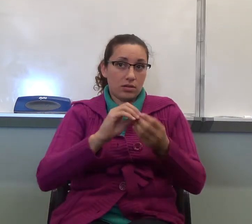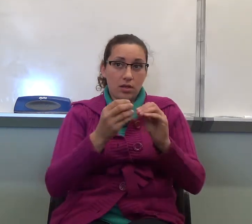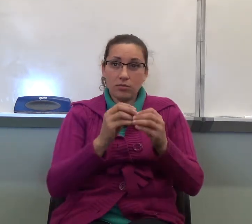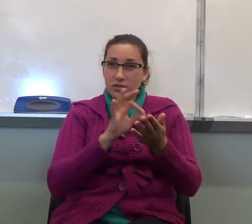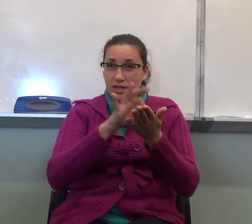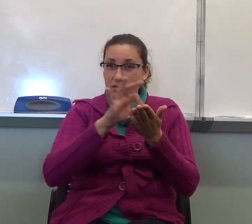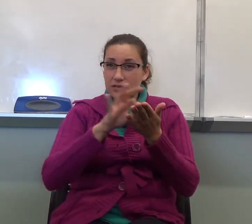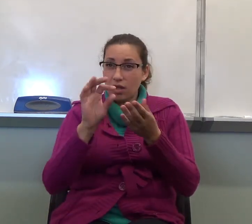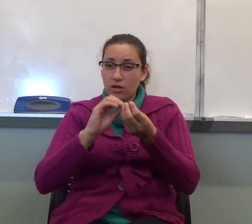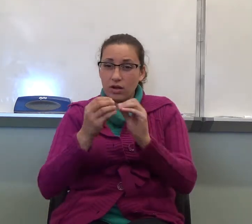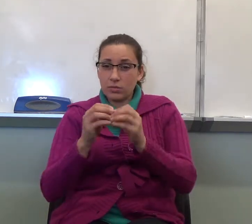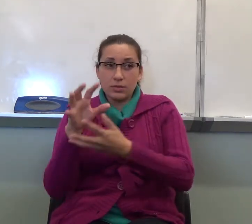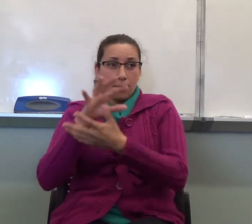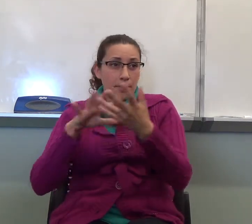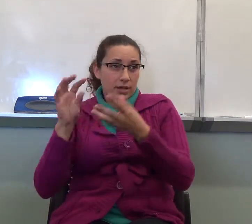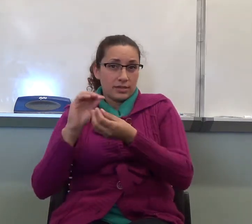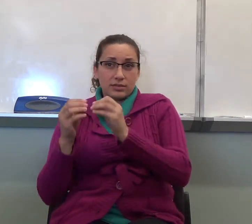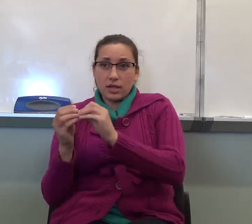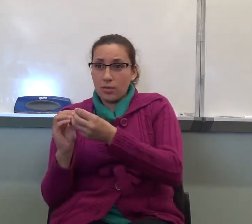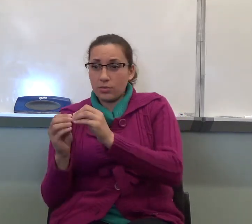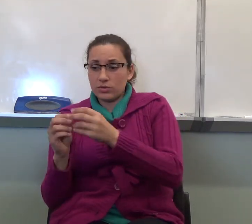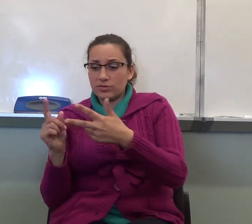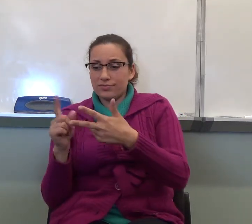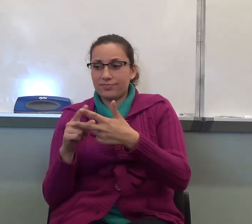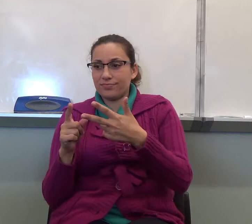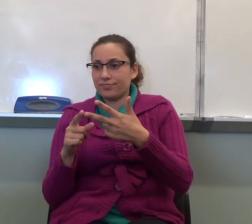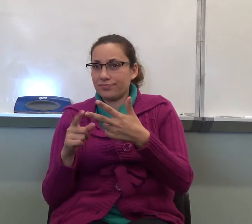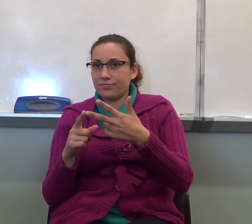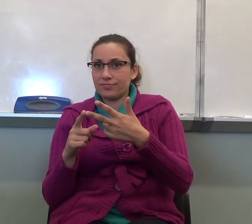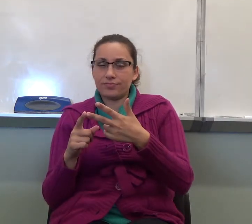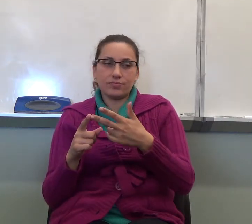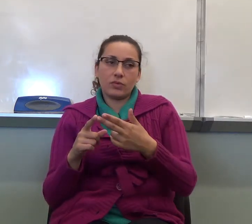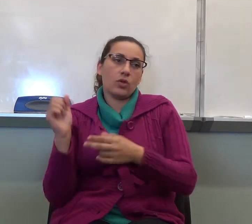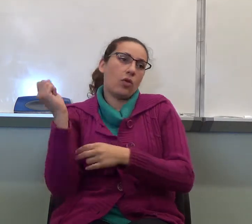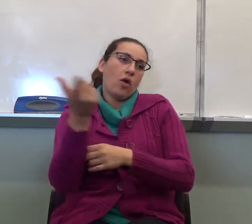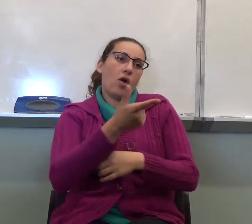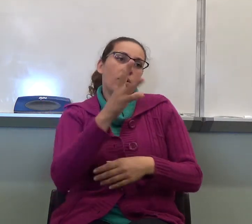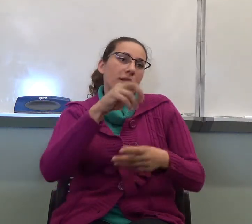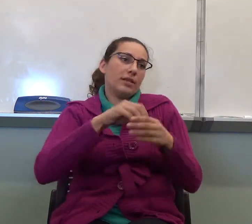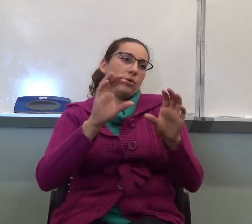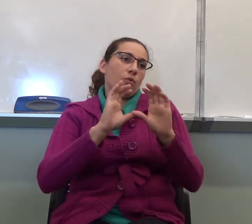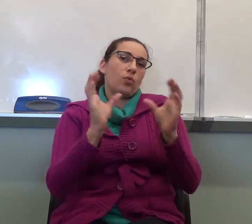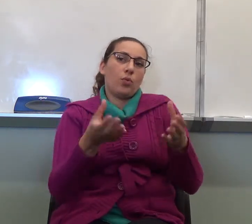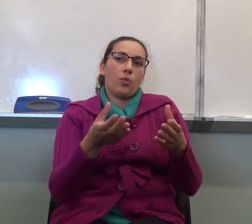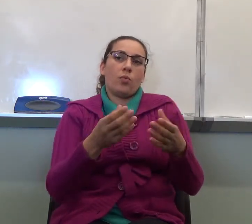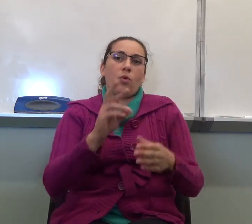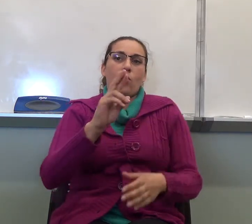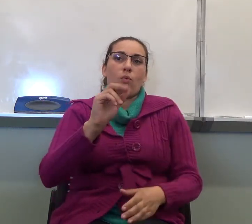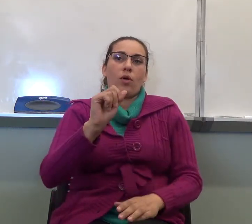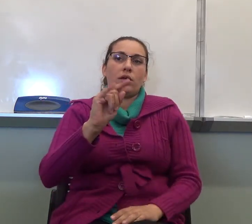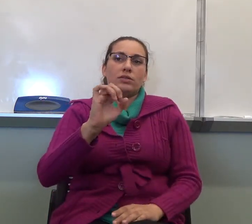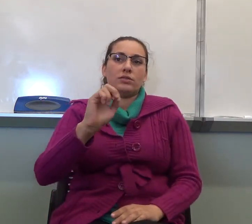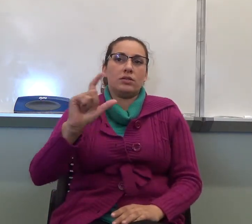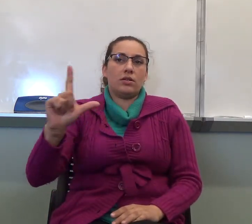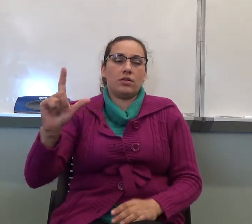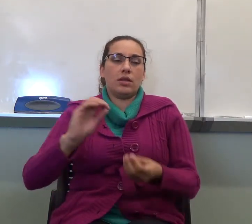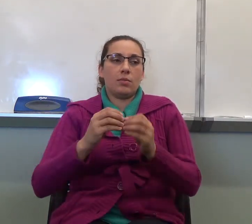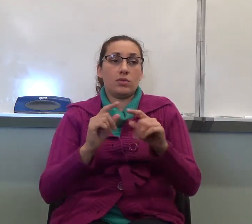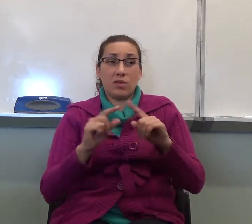mixed numbers, rational numbers. Now, decimals, do they fall into the idea of